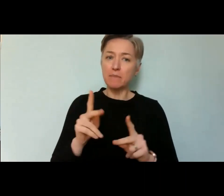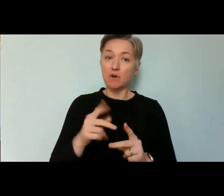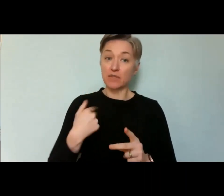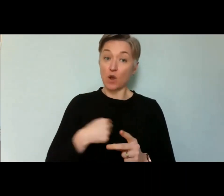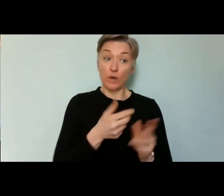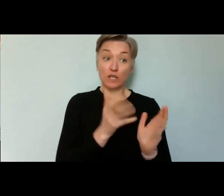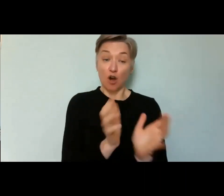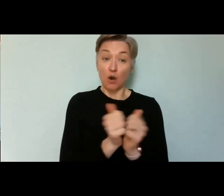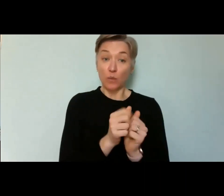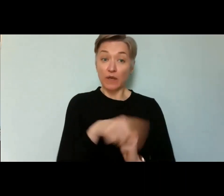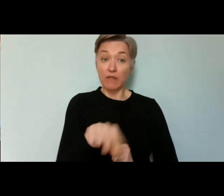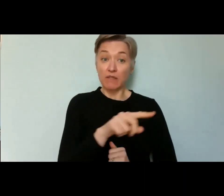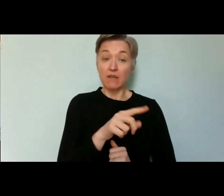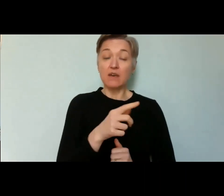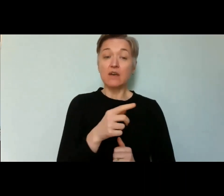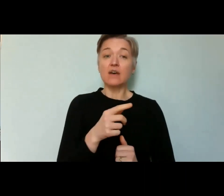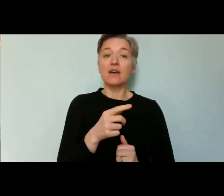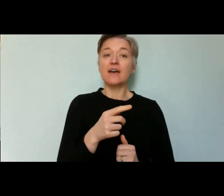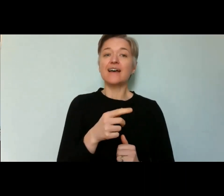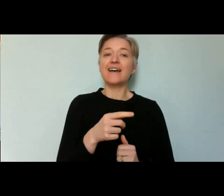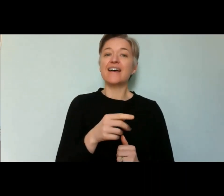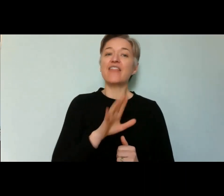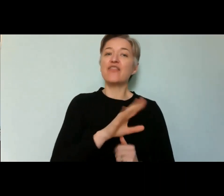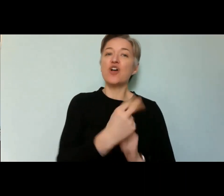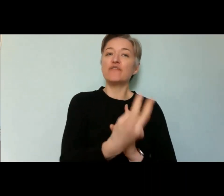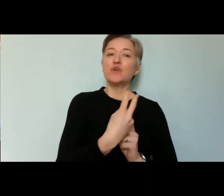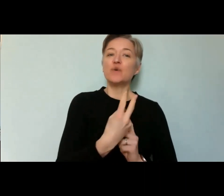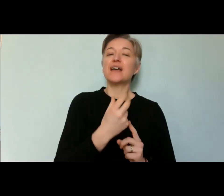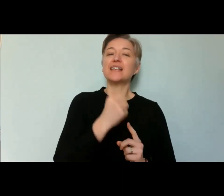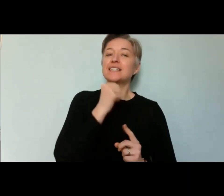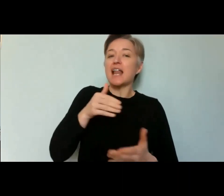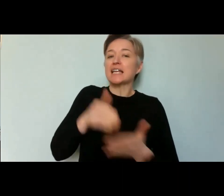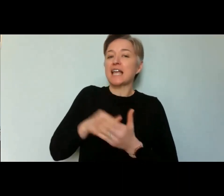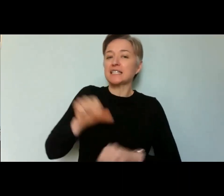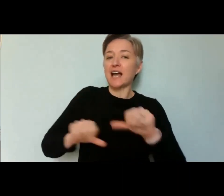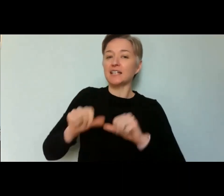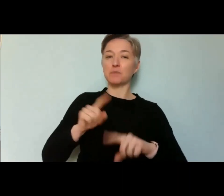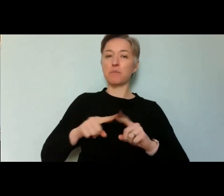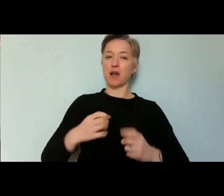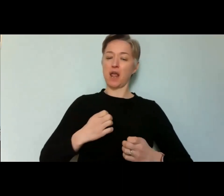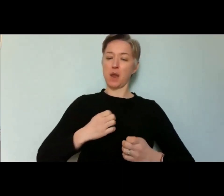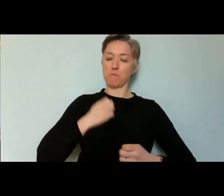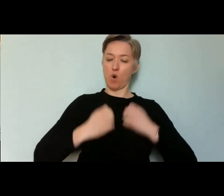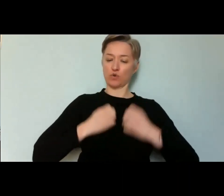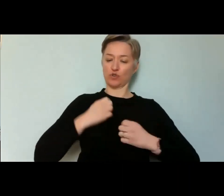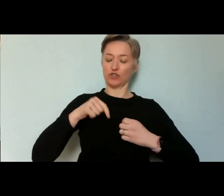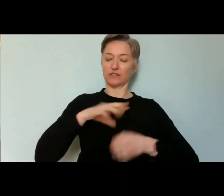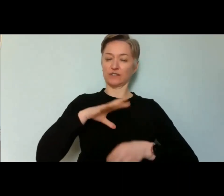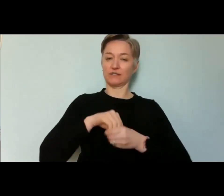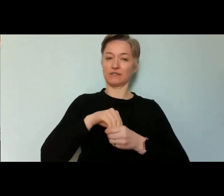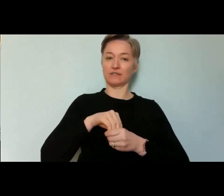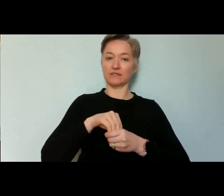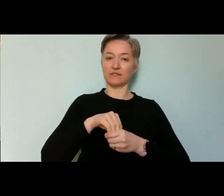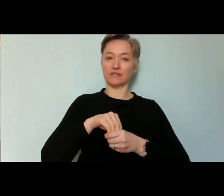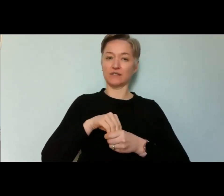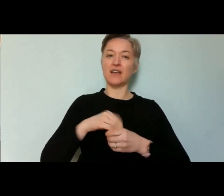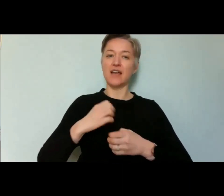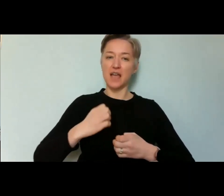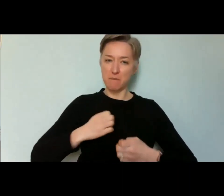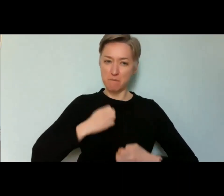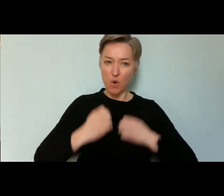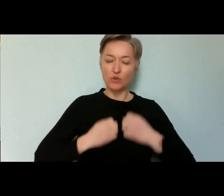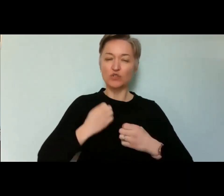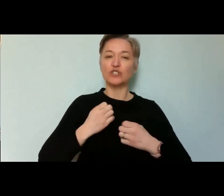to, it is not a scientific issue, it is an emotional one. It is an emotion built